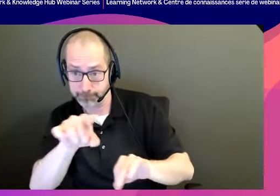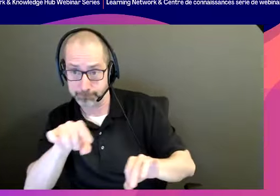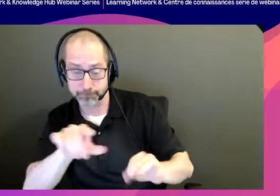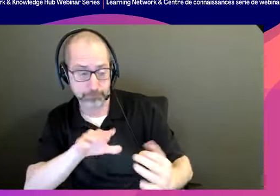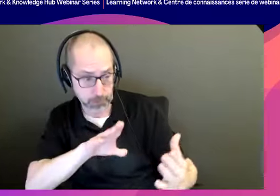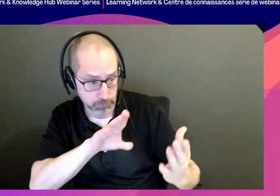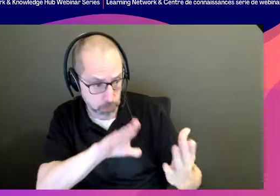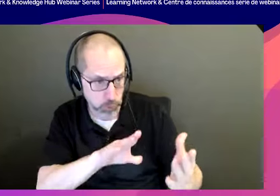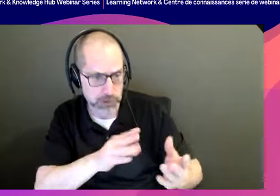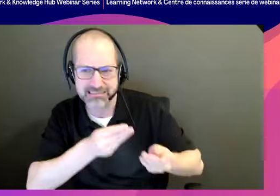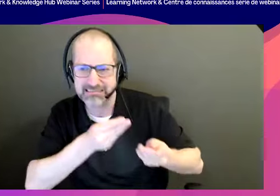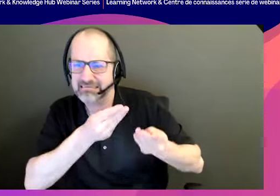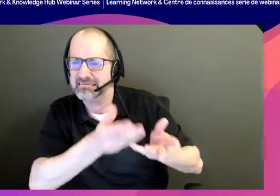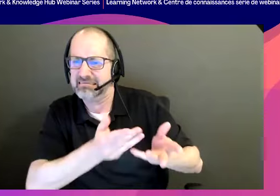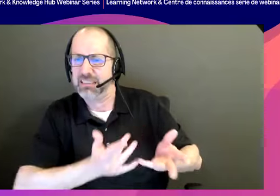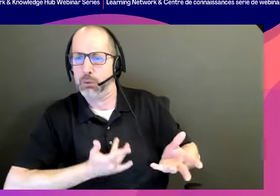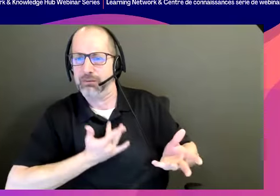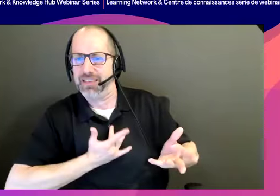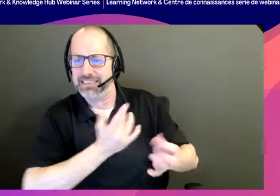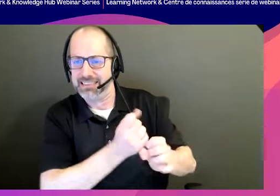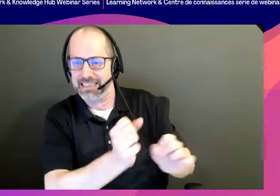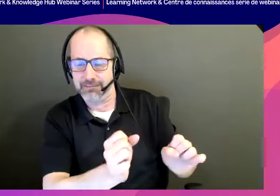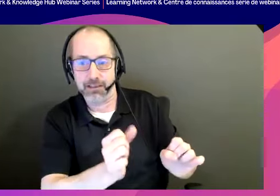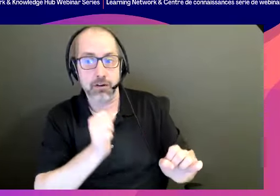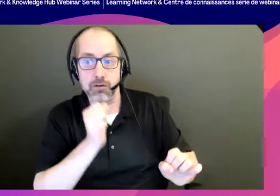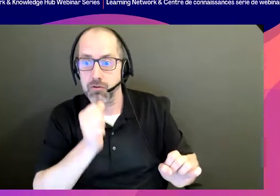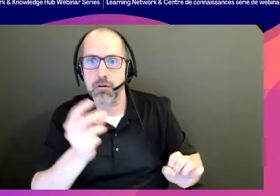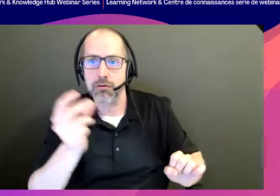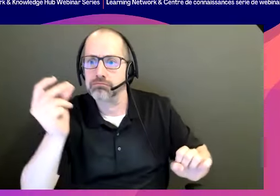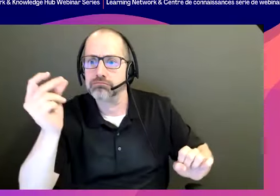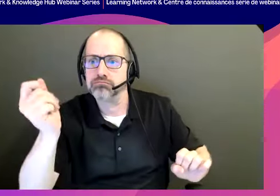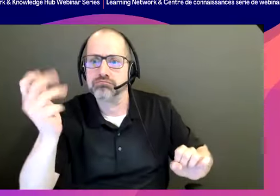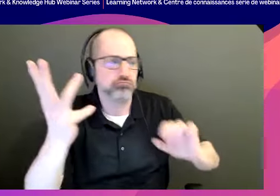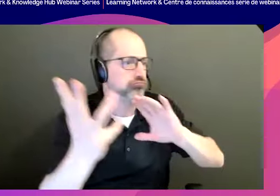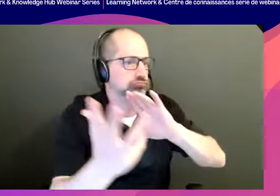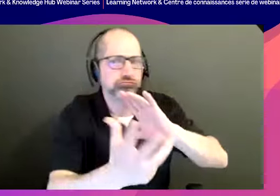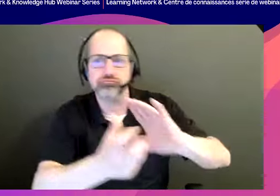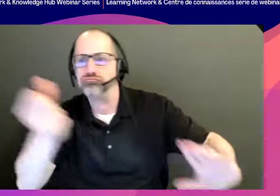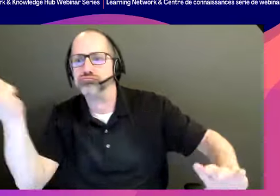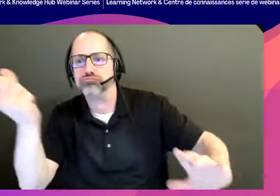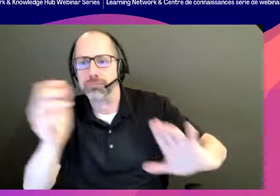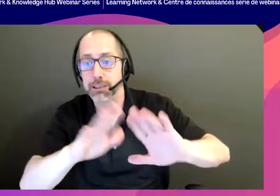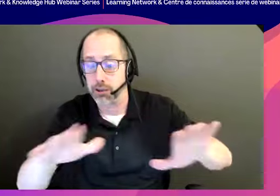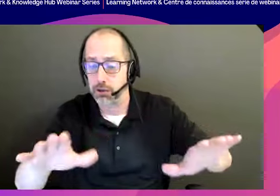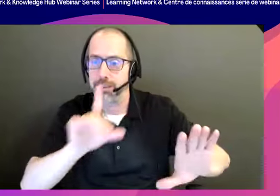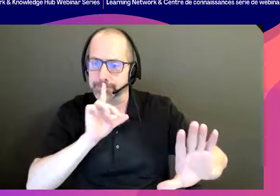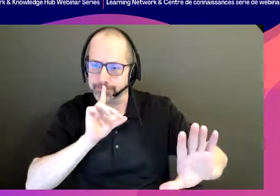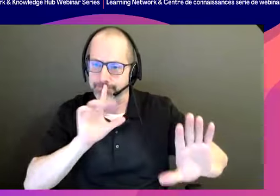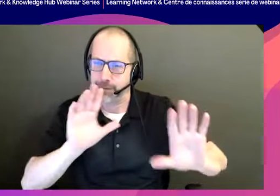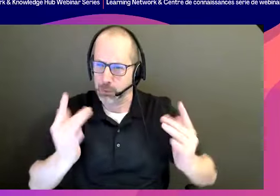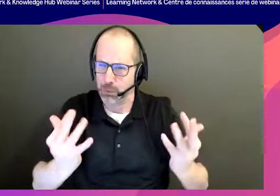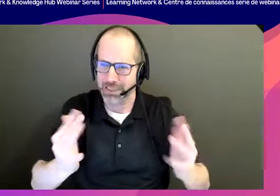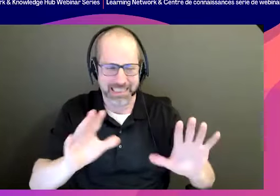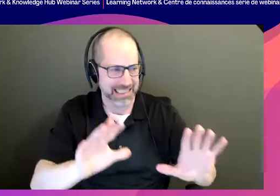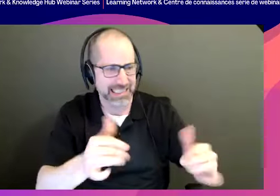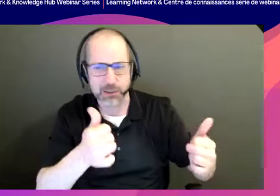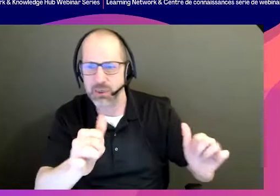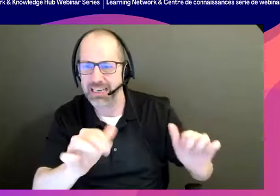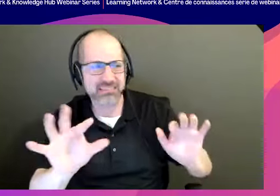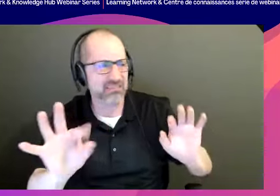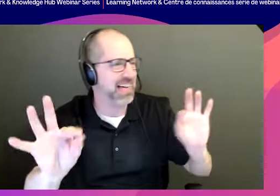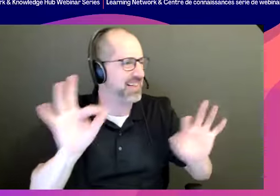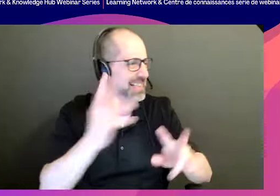be a knee-jerk reaction to remove the children immediately. Hopefully you can find supportive measures to keep